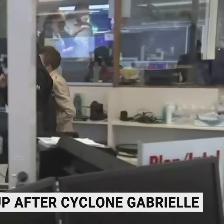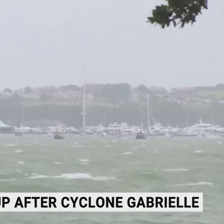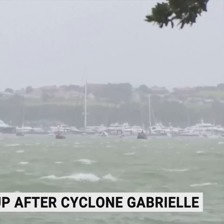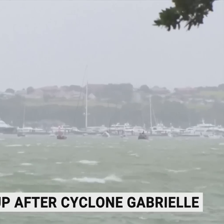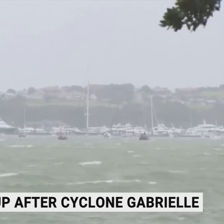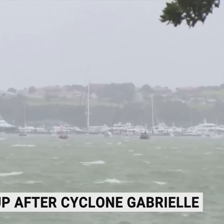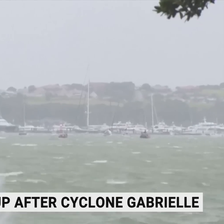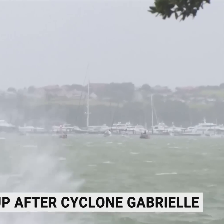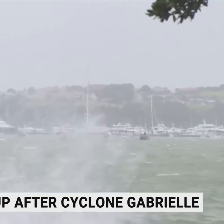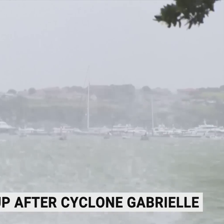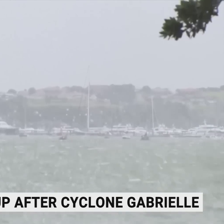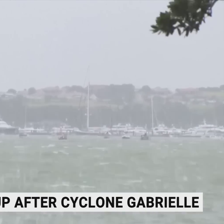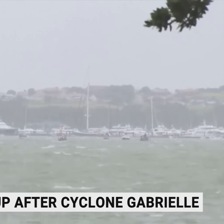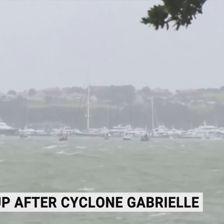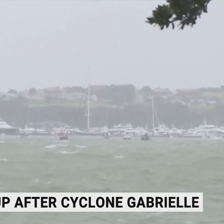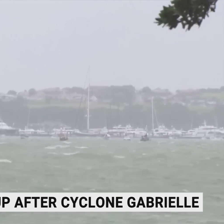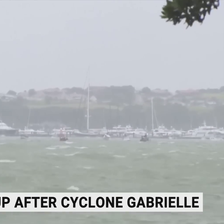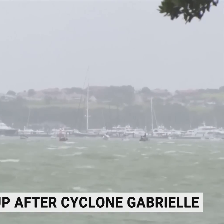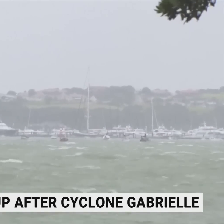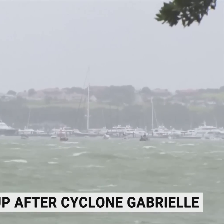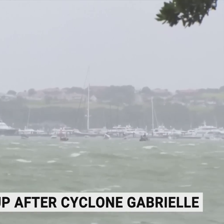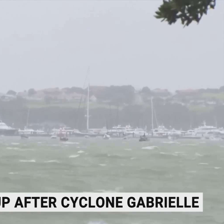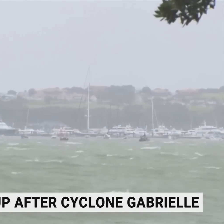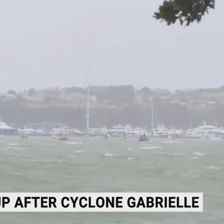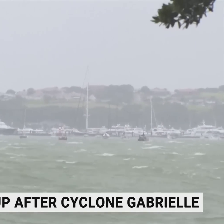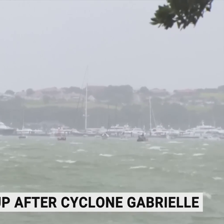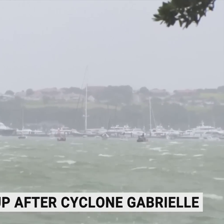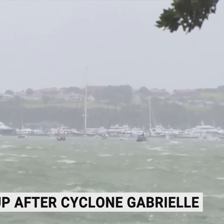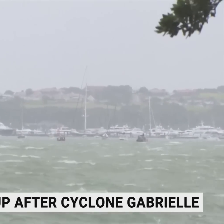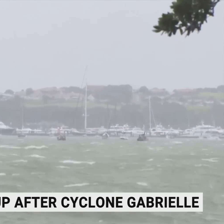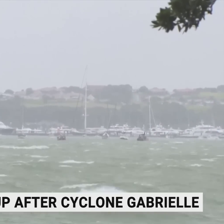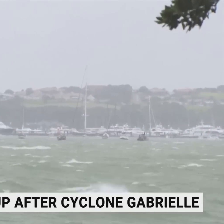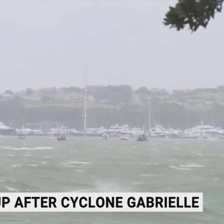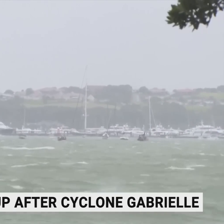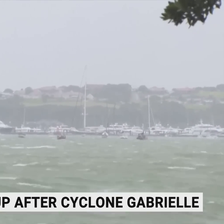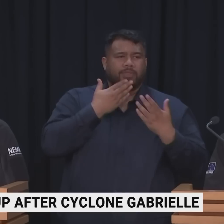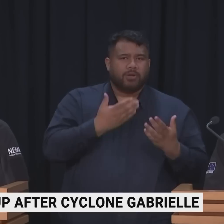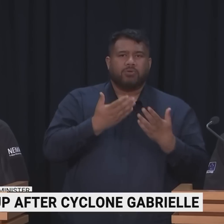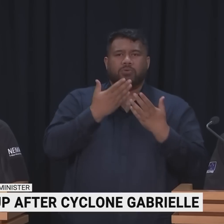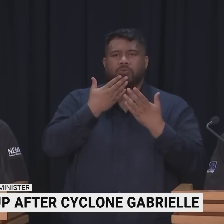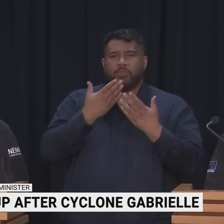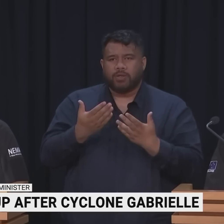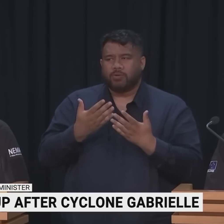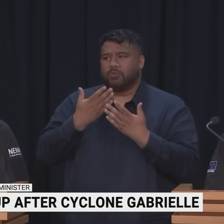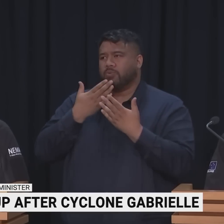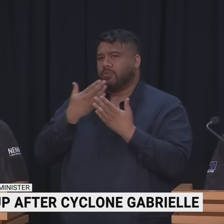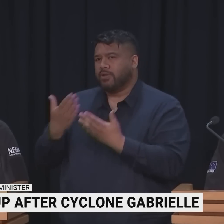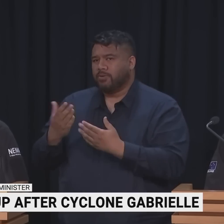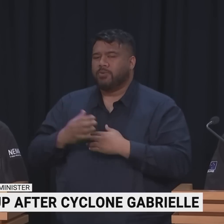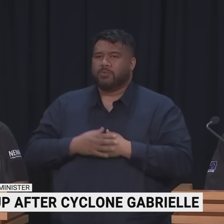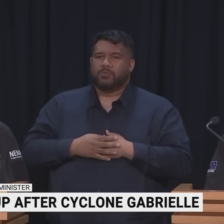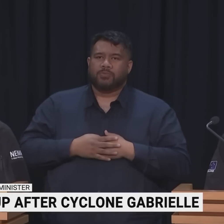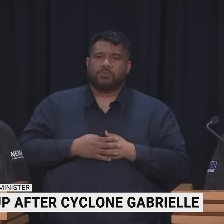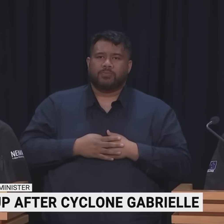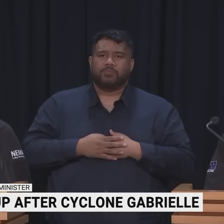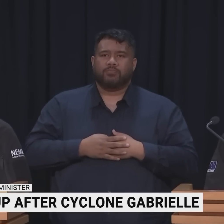cyclone. The UK and Australia have both offered support during the national state of emergency. We've received reassuring support